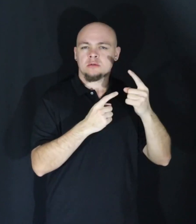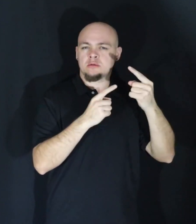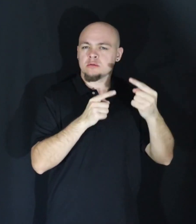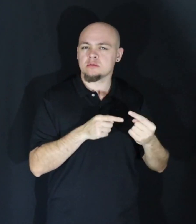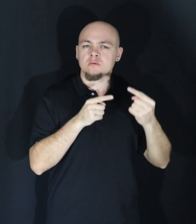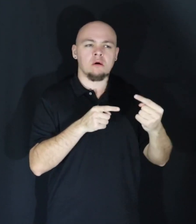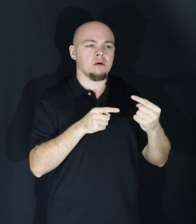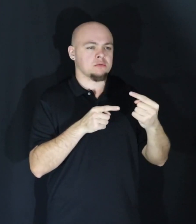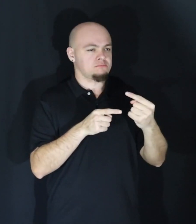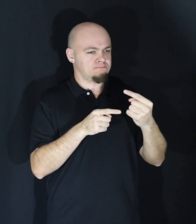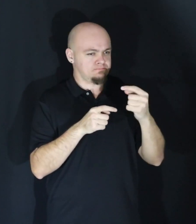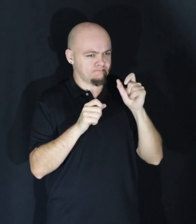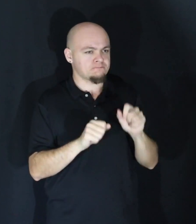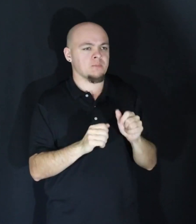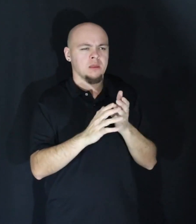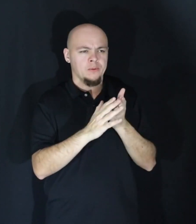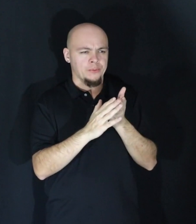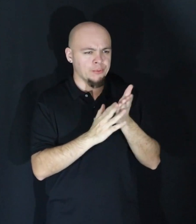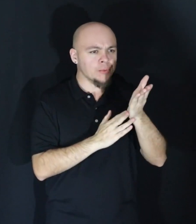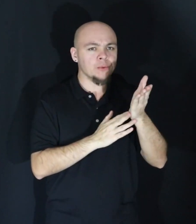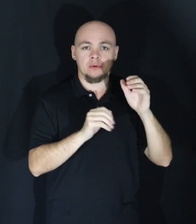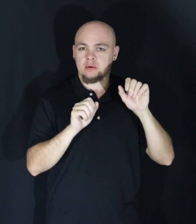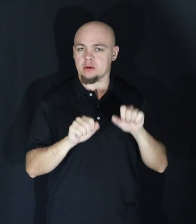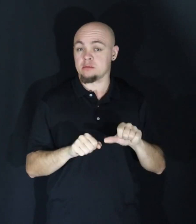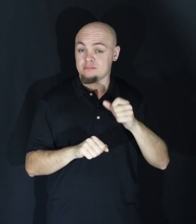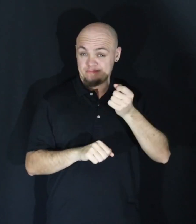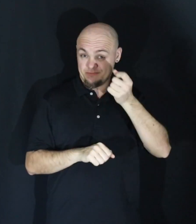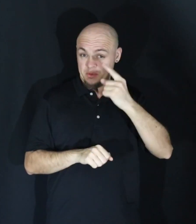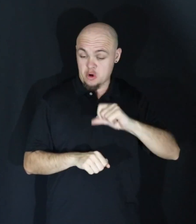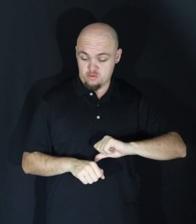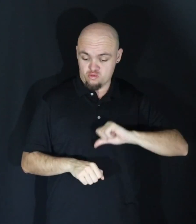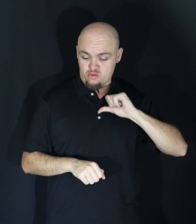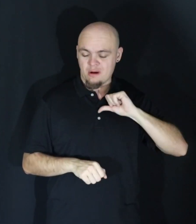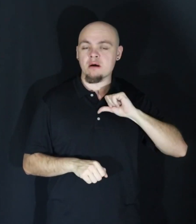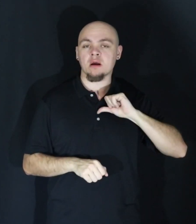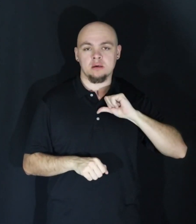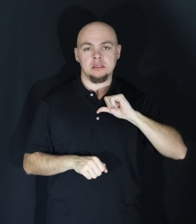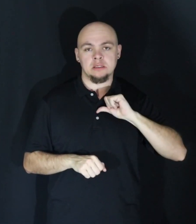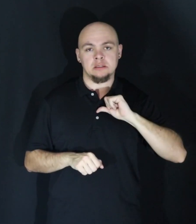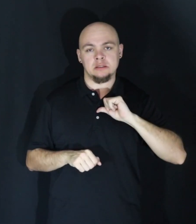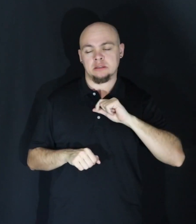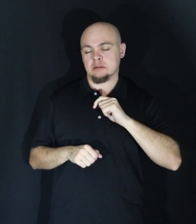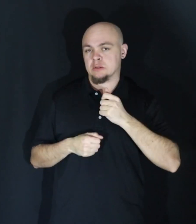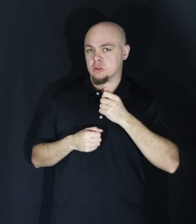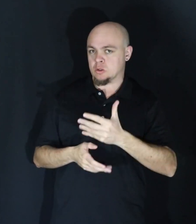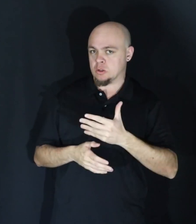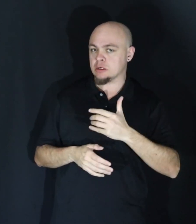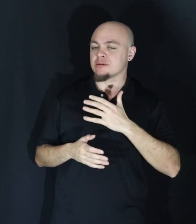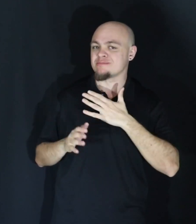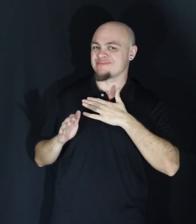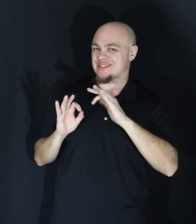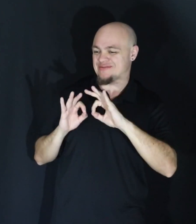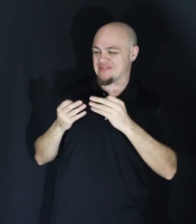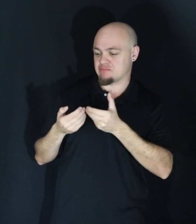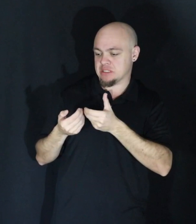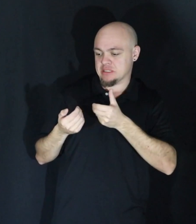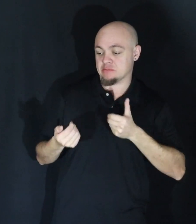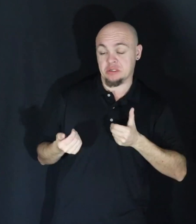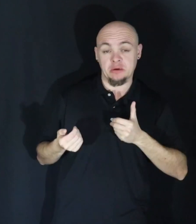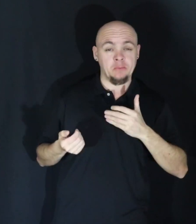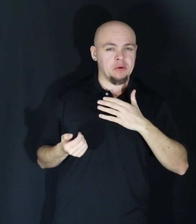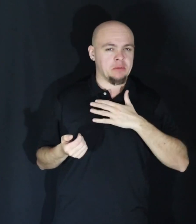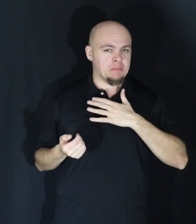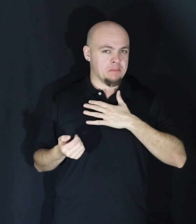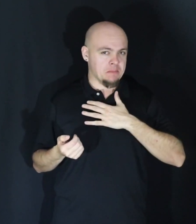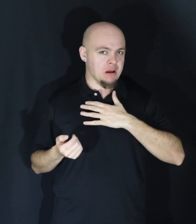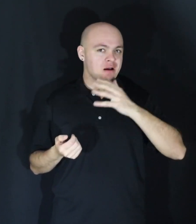of my incarceration. You see, pride may have taken me away from my children, but my pride as a father is what's going to get